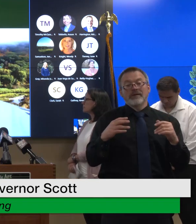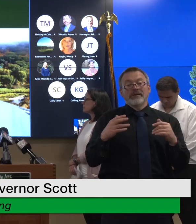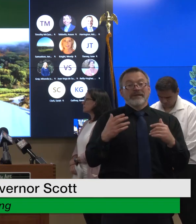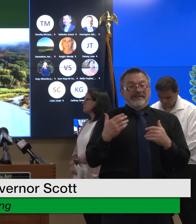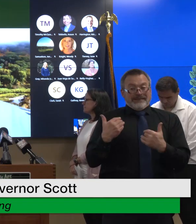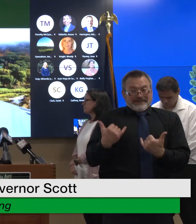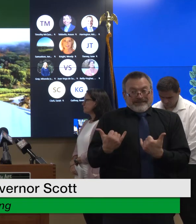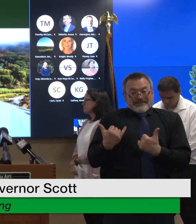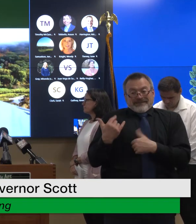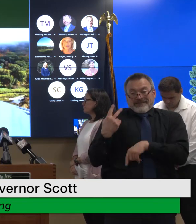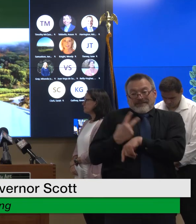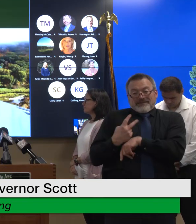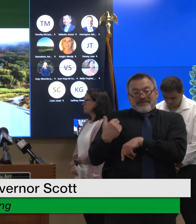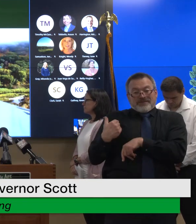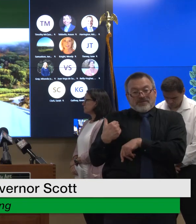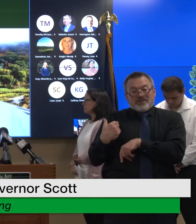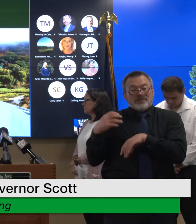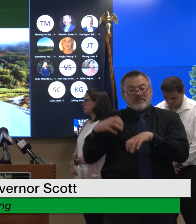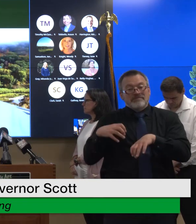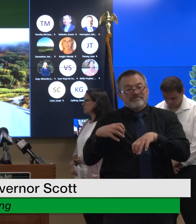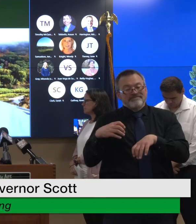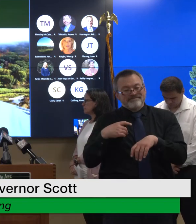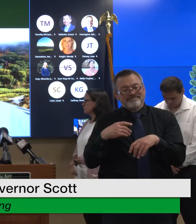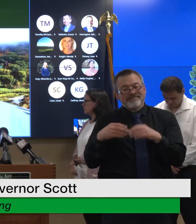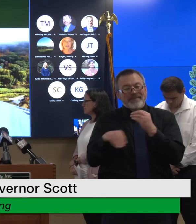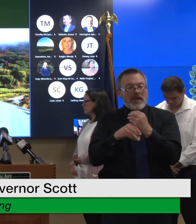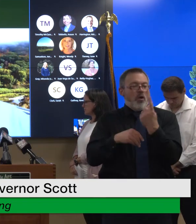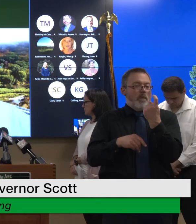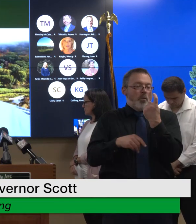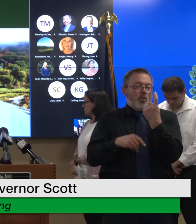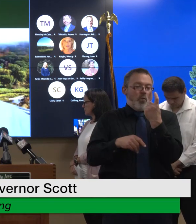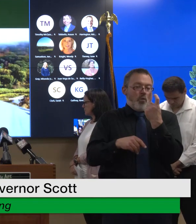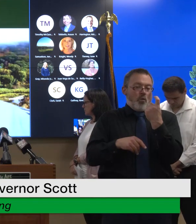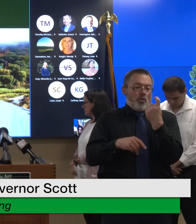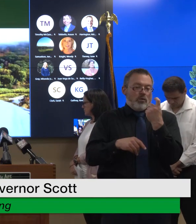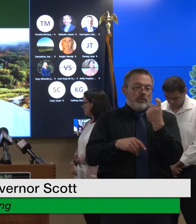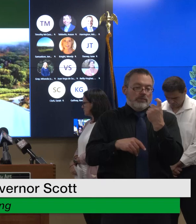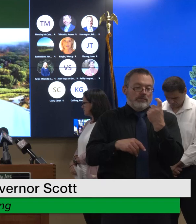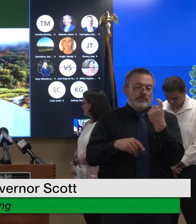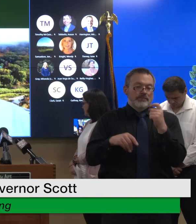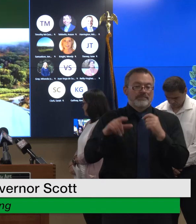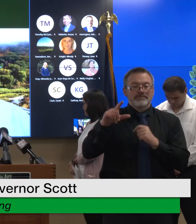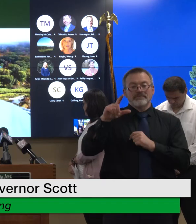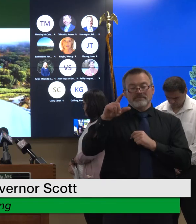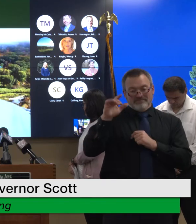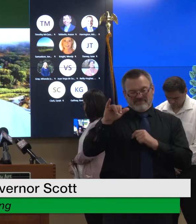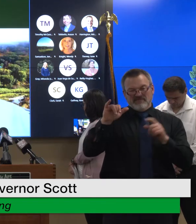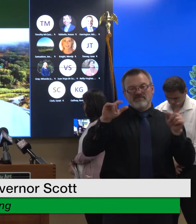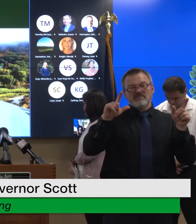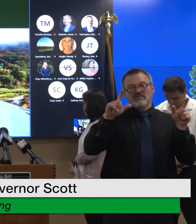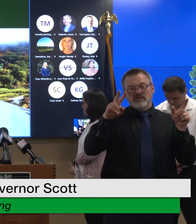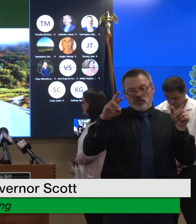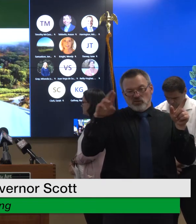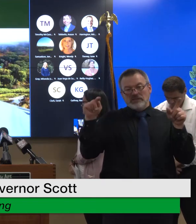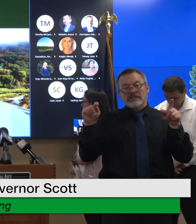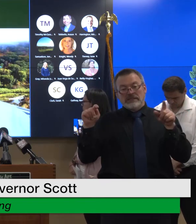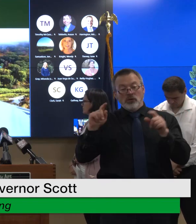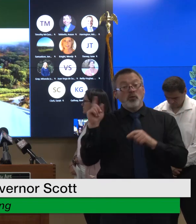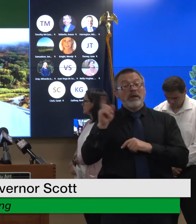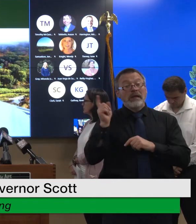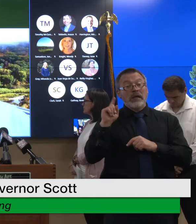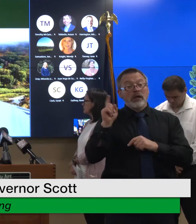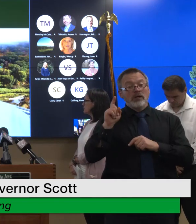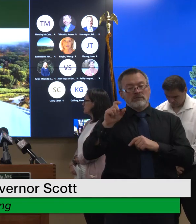week, there is an additional closure on the Lamoille Valley Rail Trail, and that is between